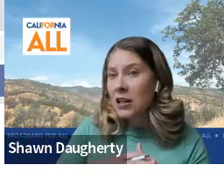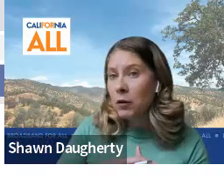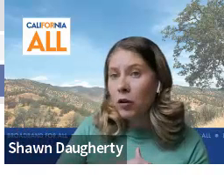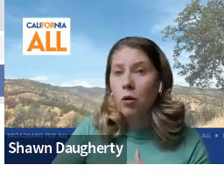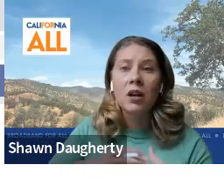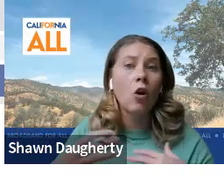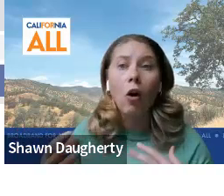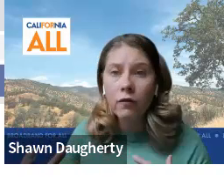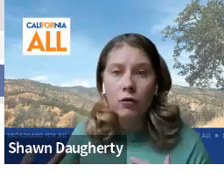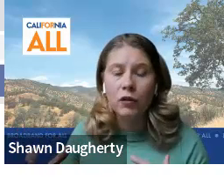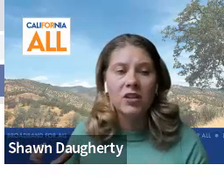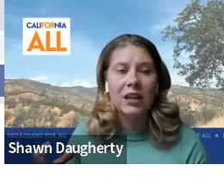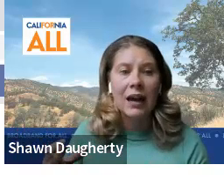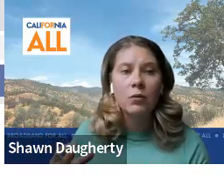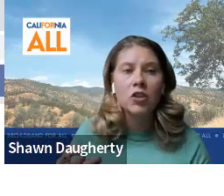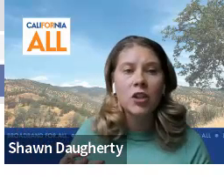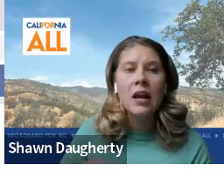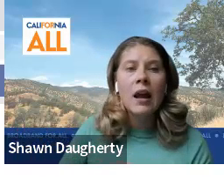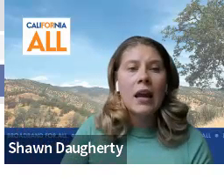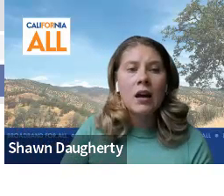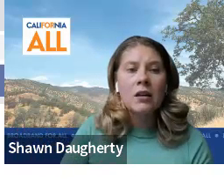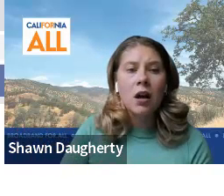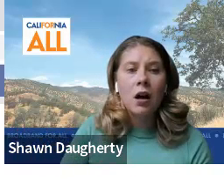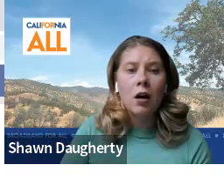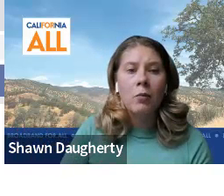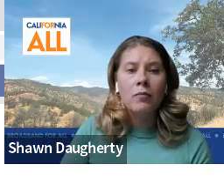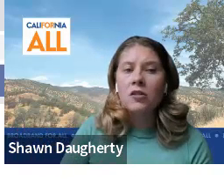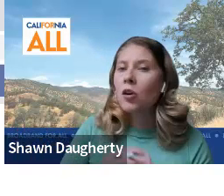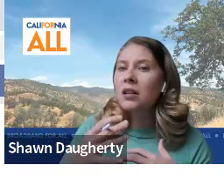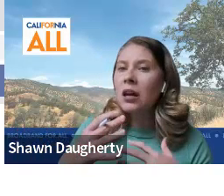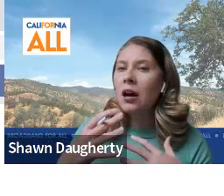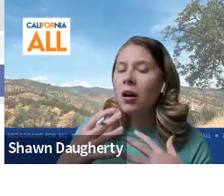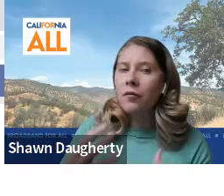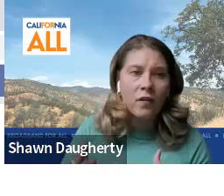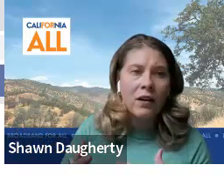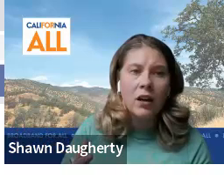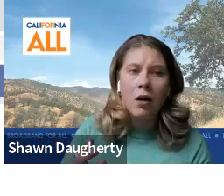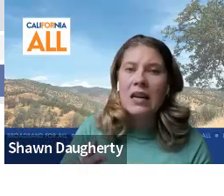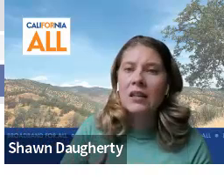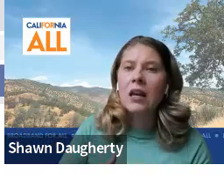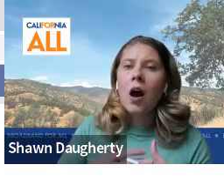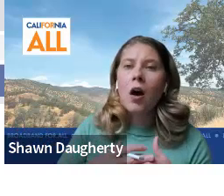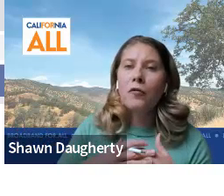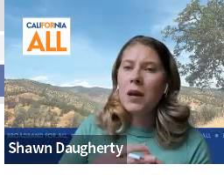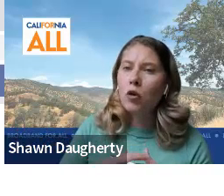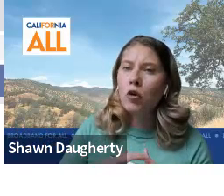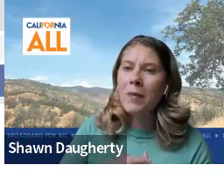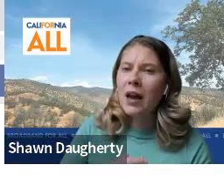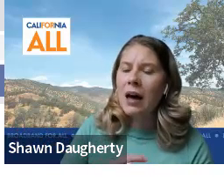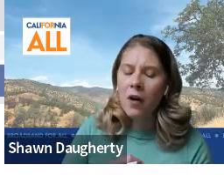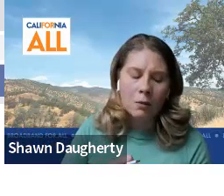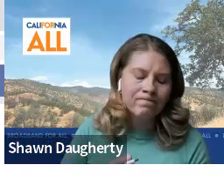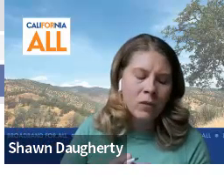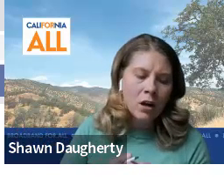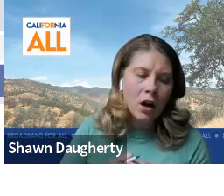been recorded in all of those 14 languages. And so it's very easy for people who maybe